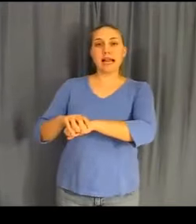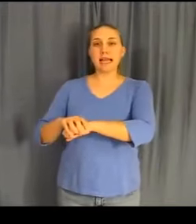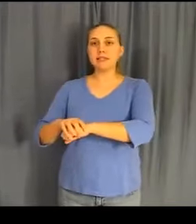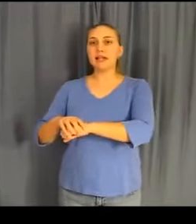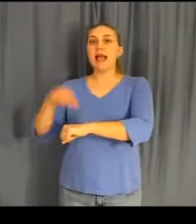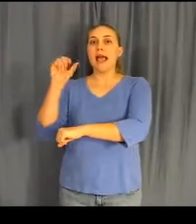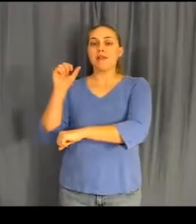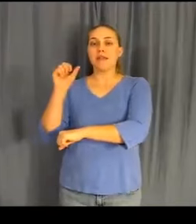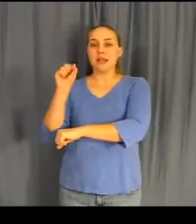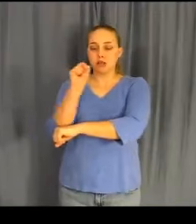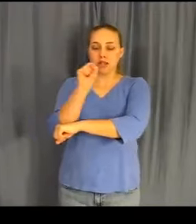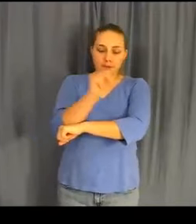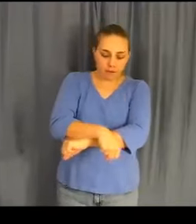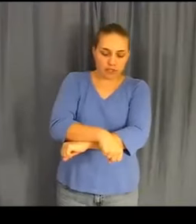hand, and the hand on top forces